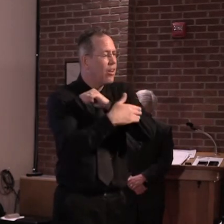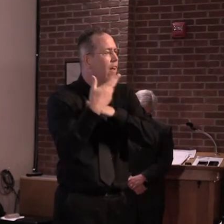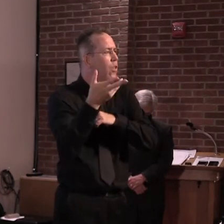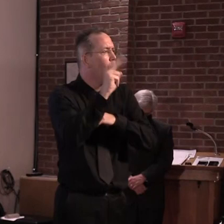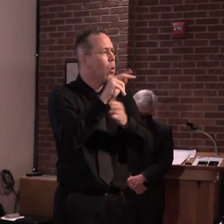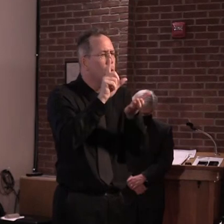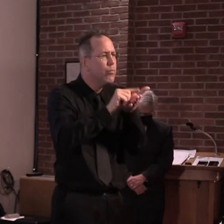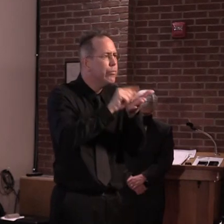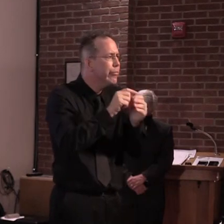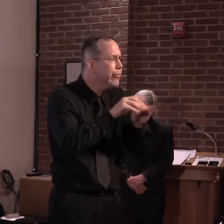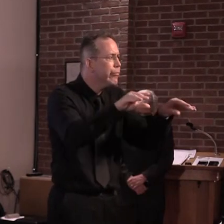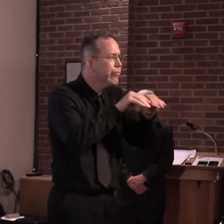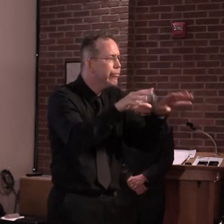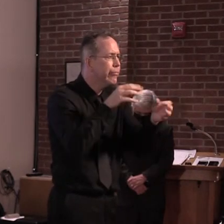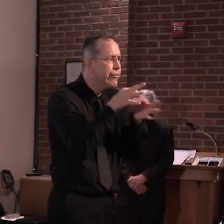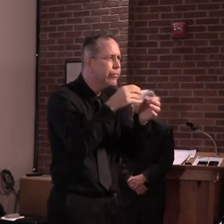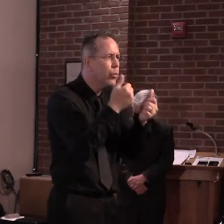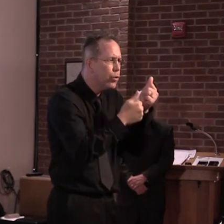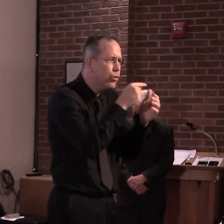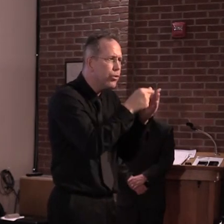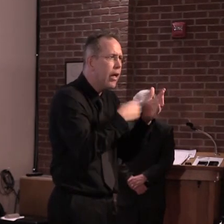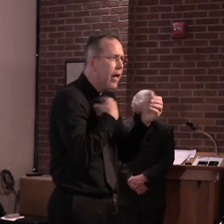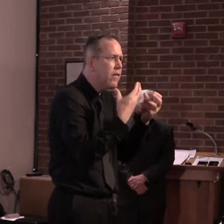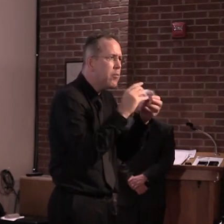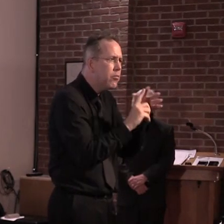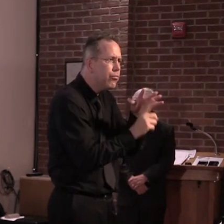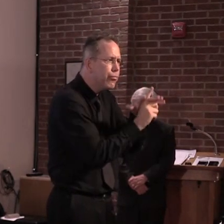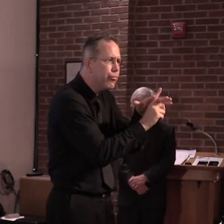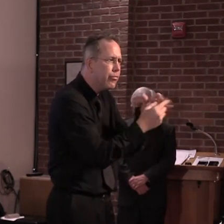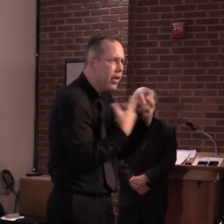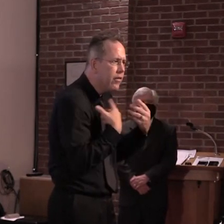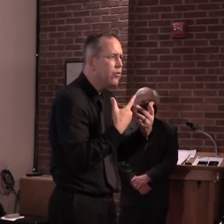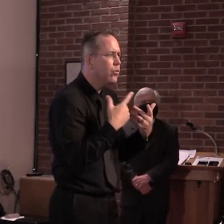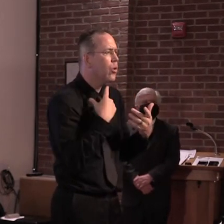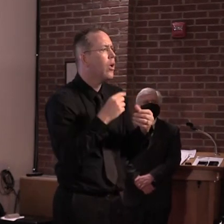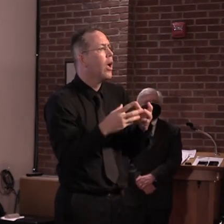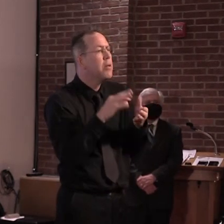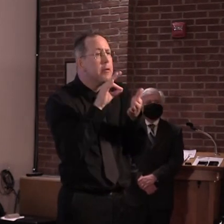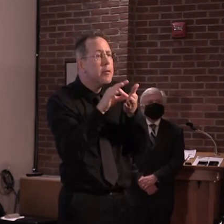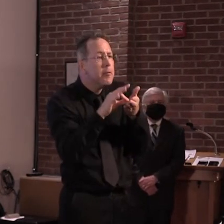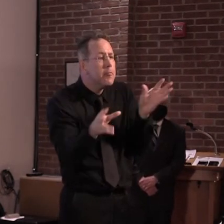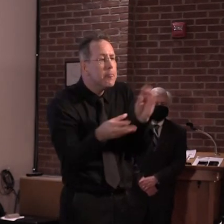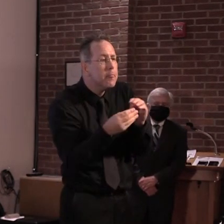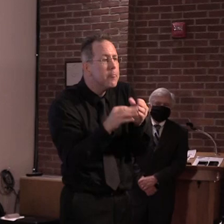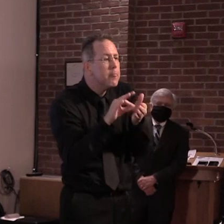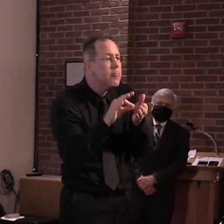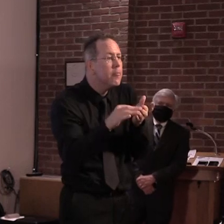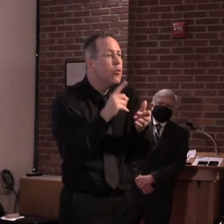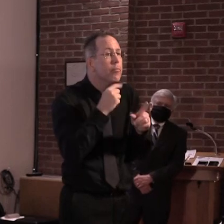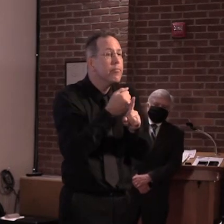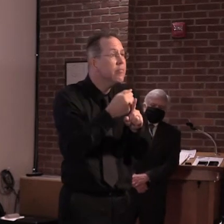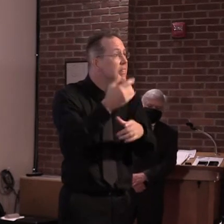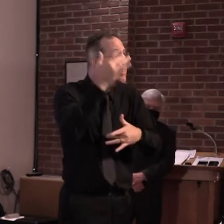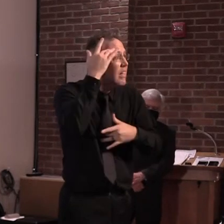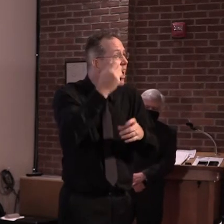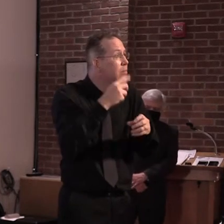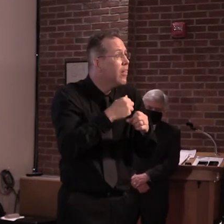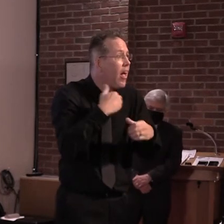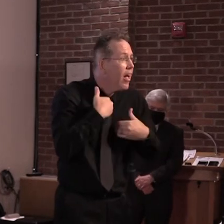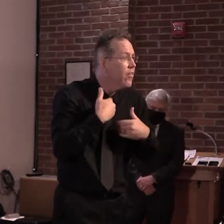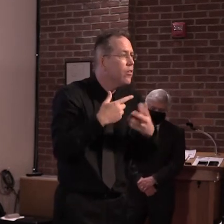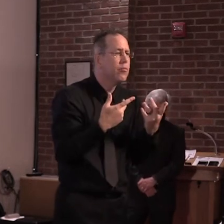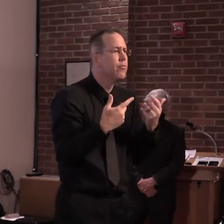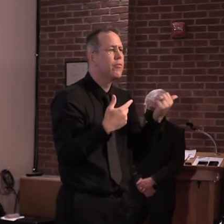to apply an estimate to arrive at a number because the counties and the states around us do not provide that data